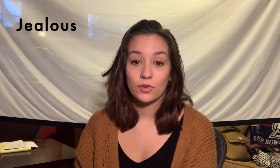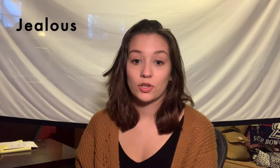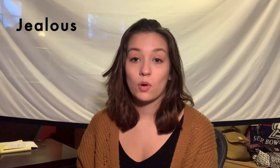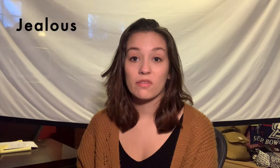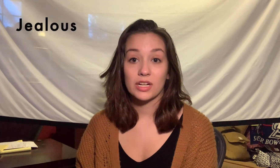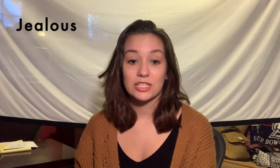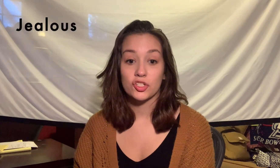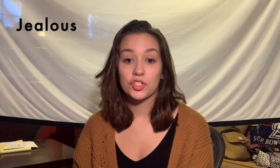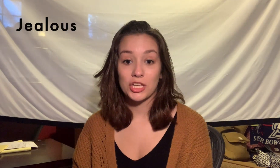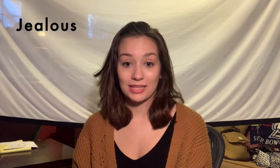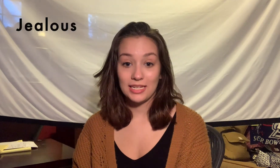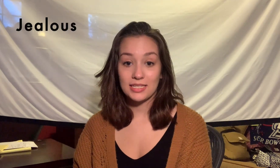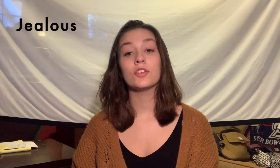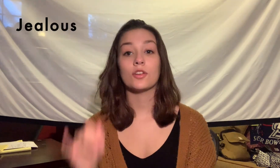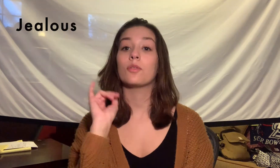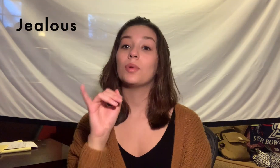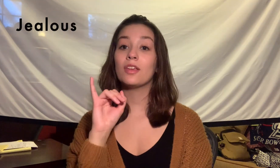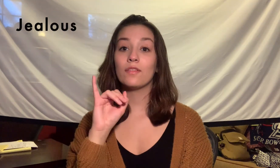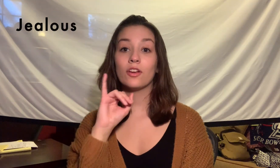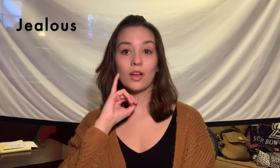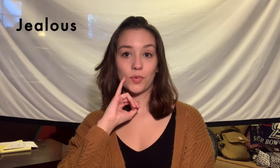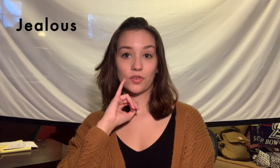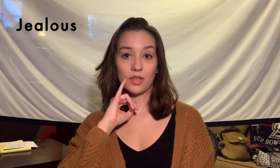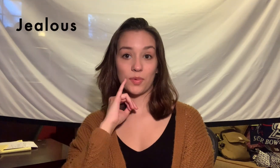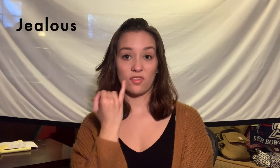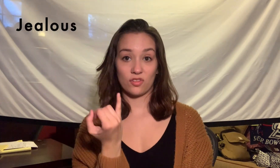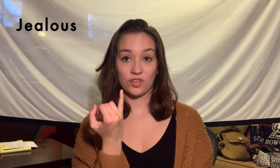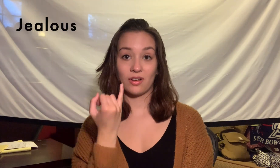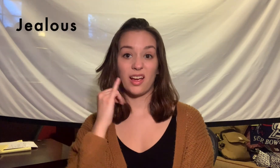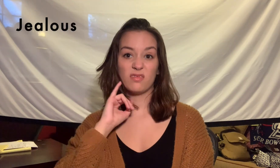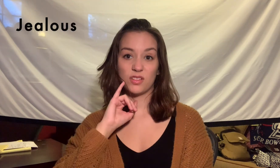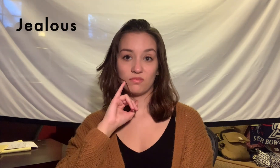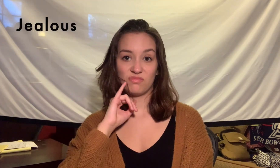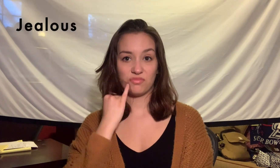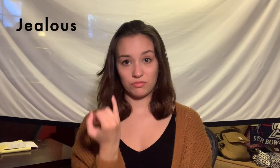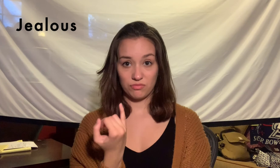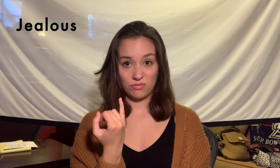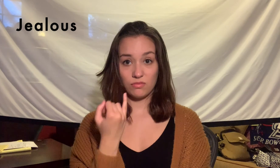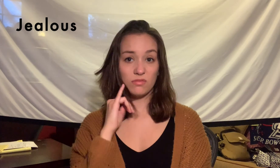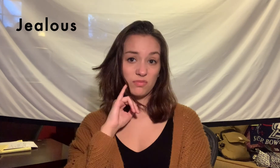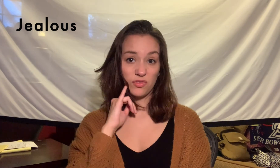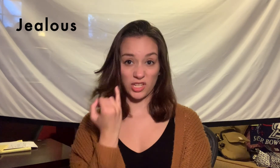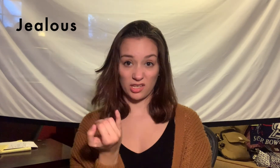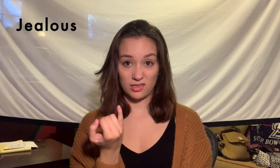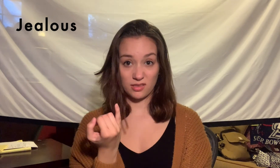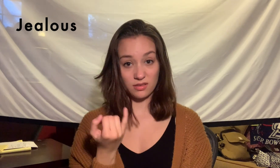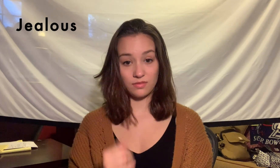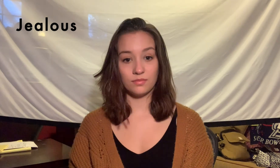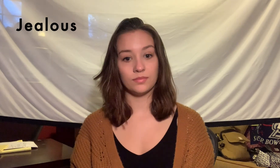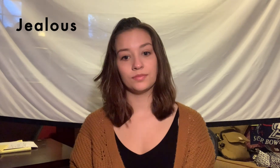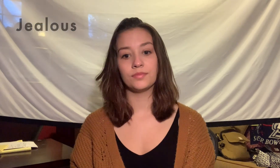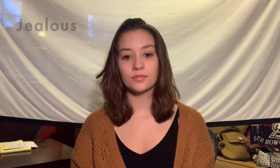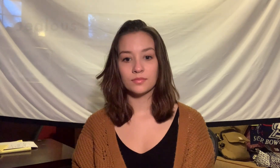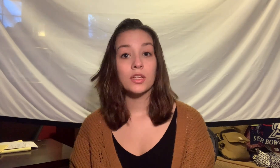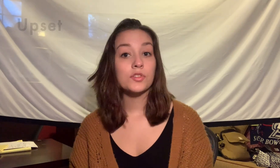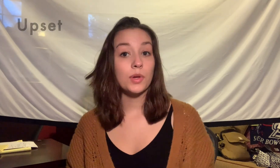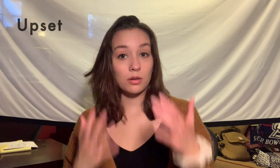gonna go over is jealous. You start with pinky finger up on your lip, and then you're gonna turn it out. So jealous. So we already went